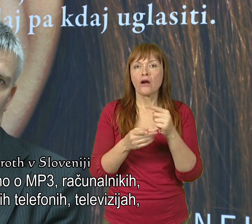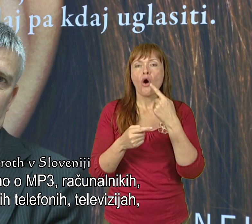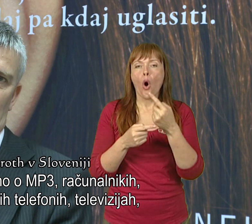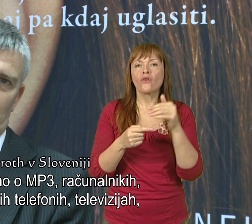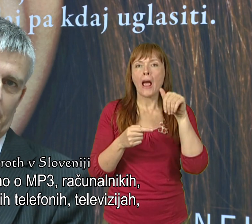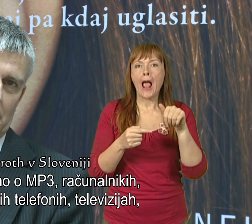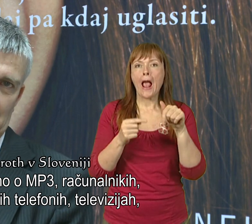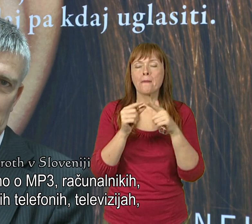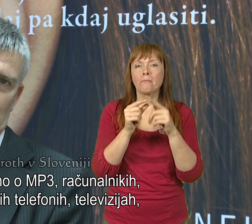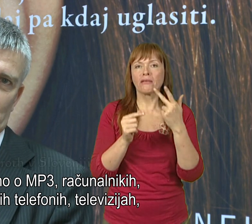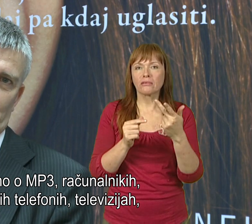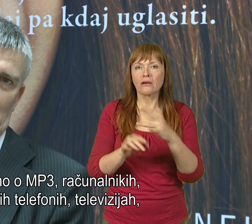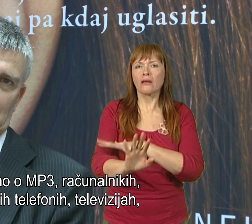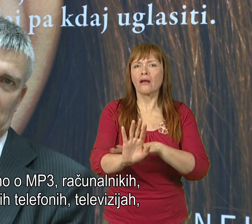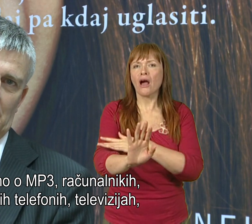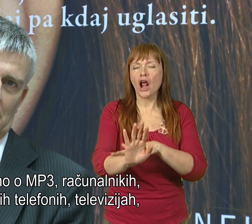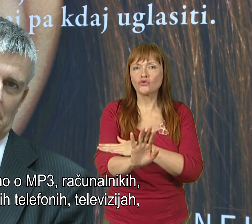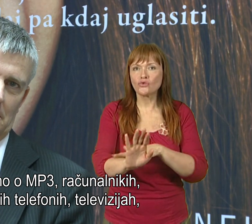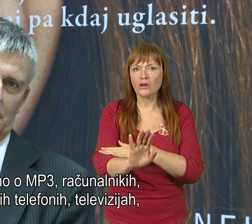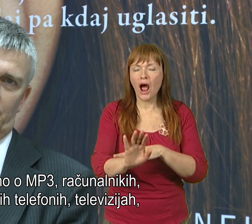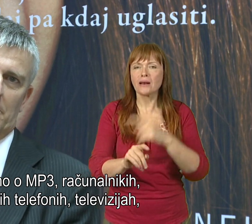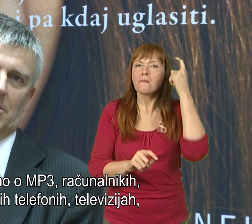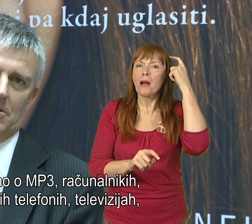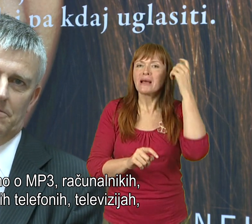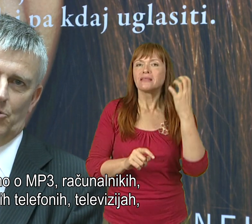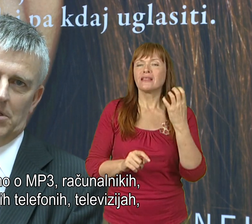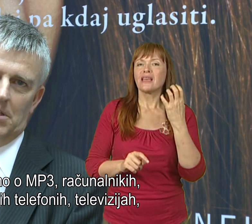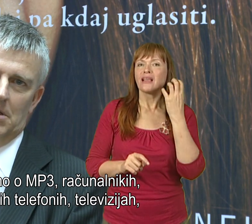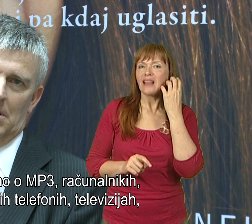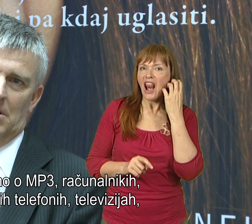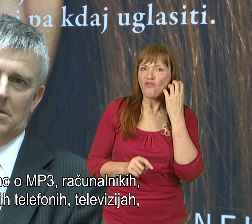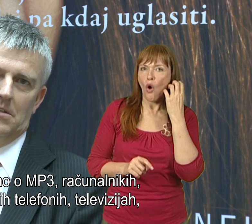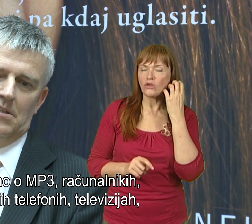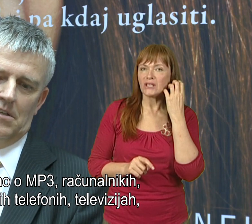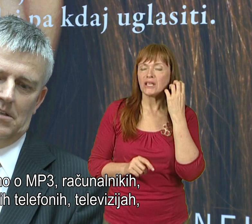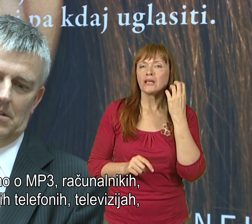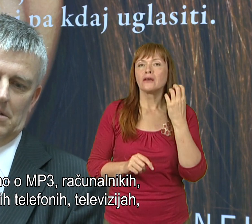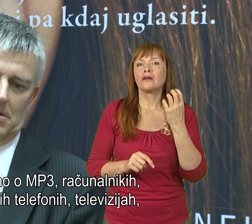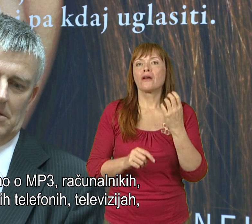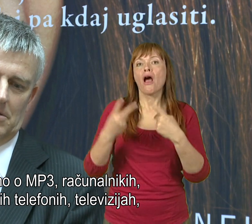o MP3 računalnikih, pametnih telefonih,